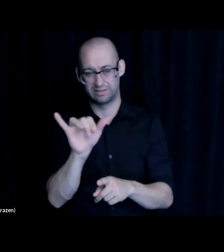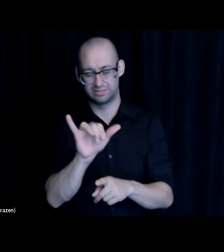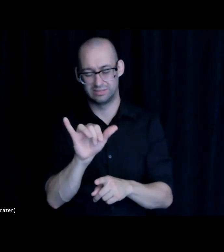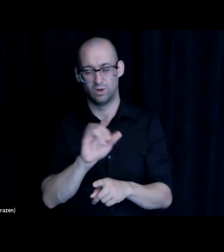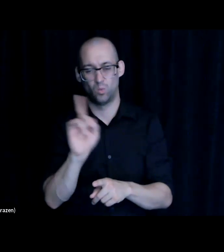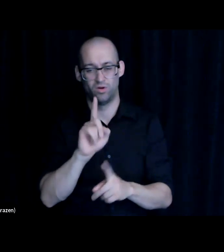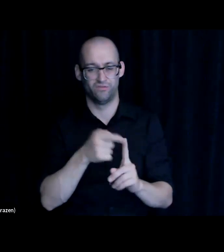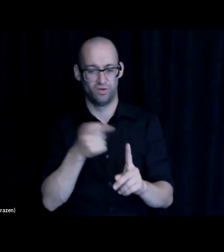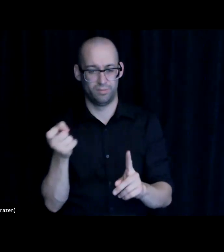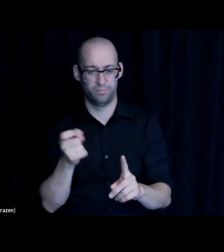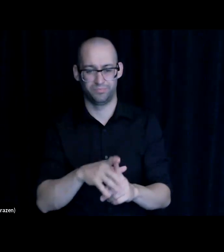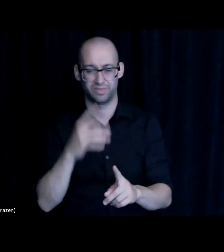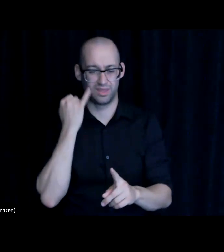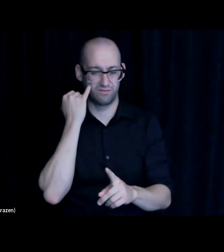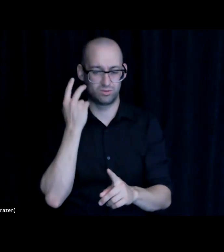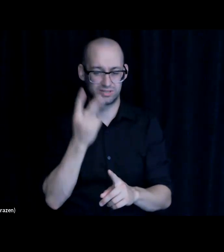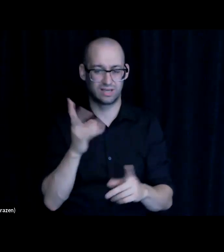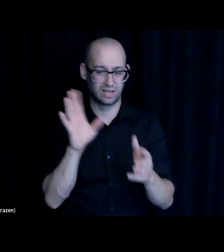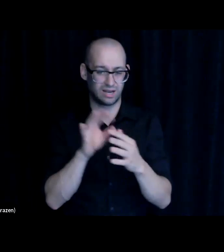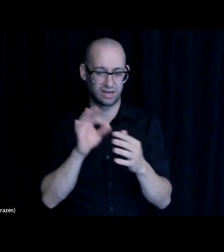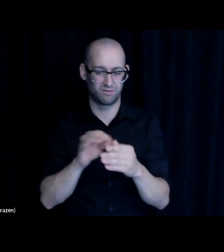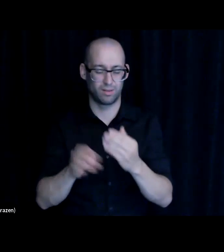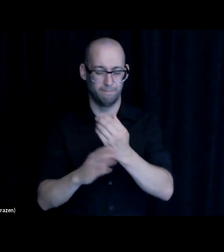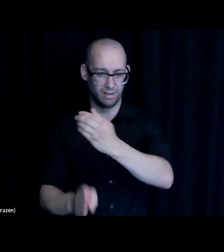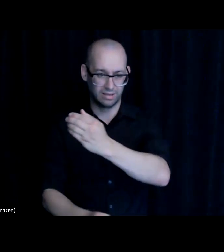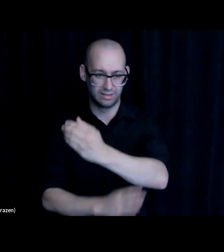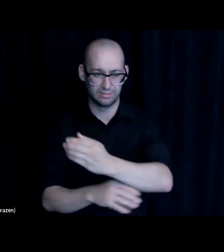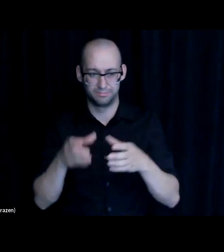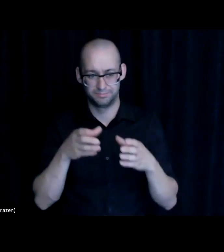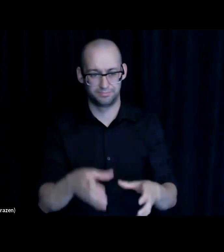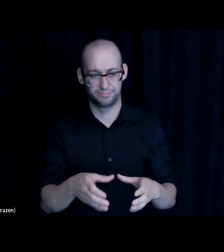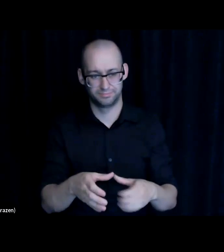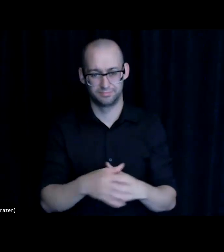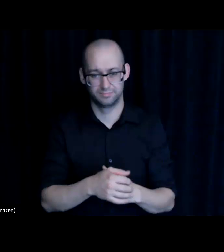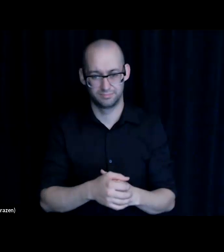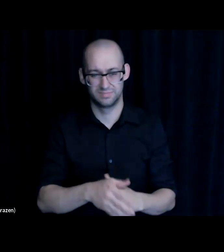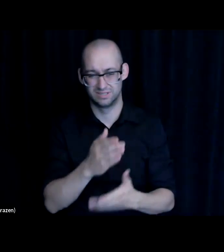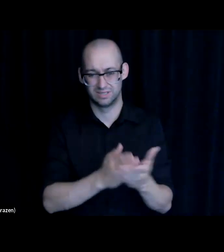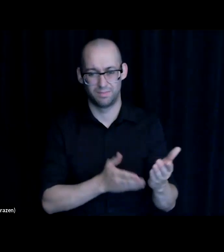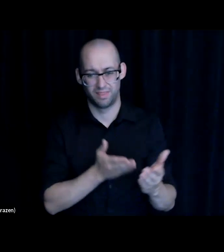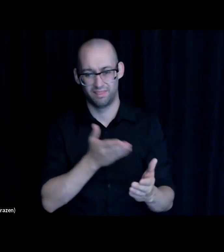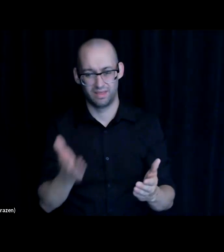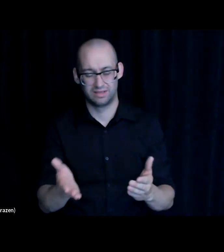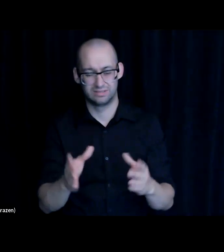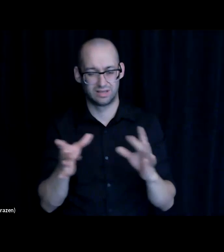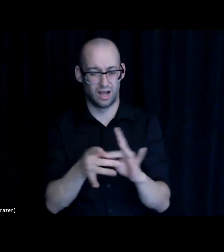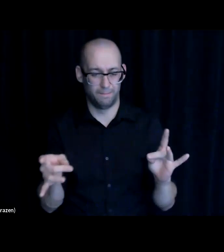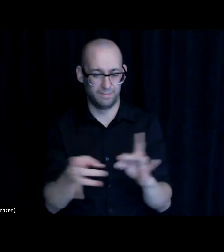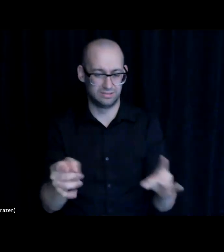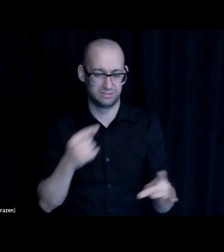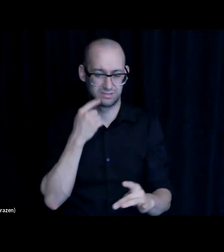at the connectivity bucket for digital equity, some of the things that were comments that were made, we're talking about,